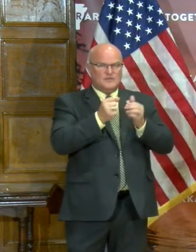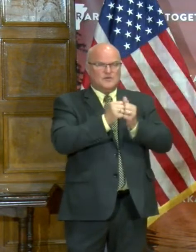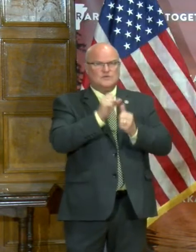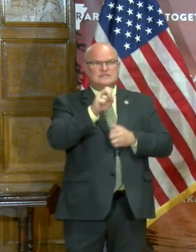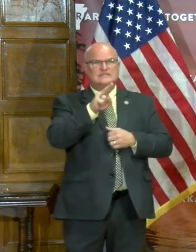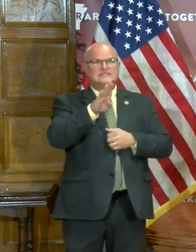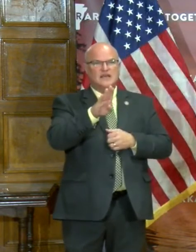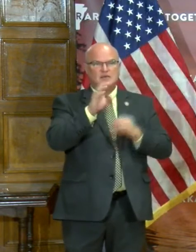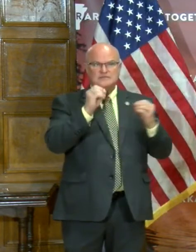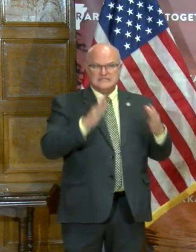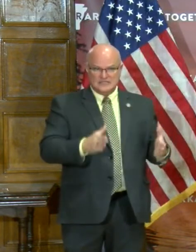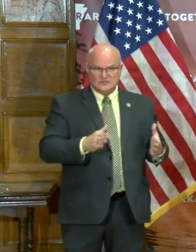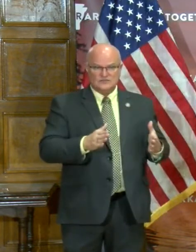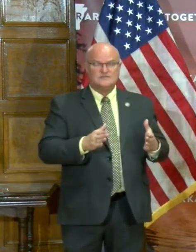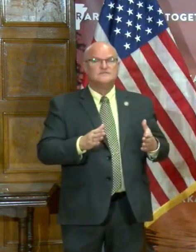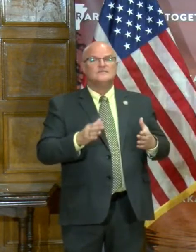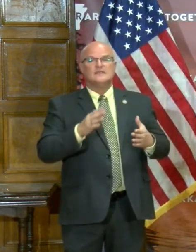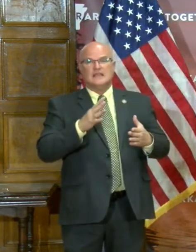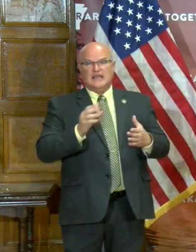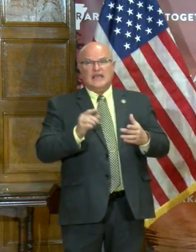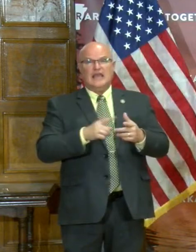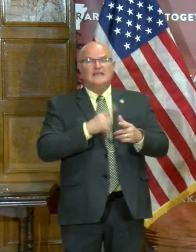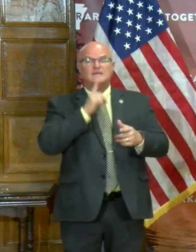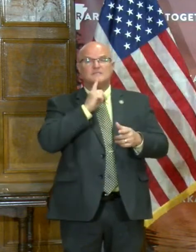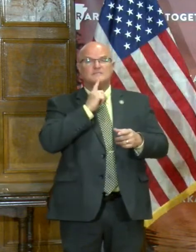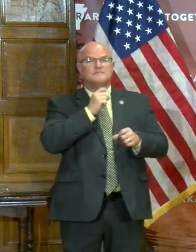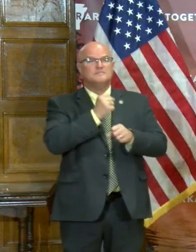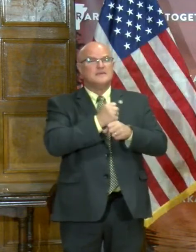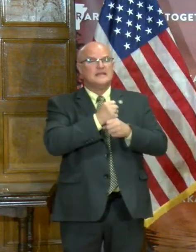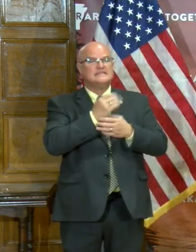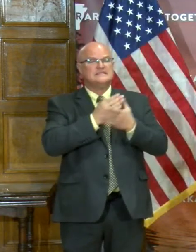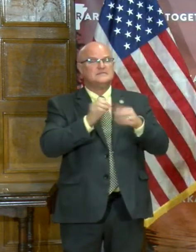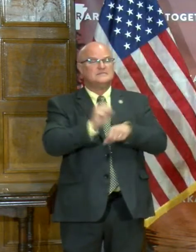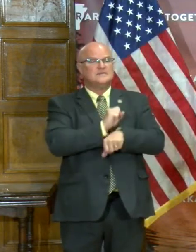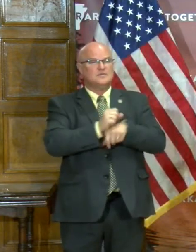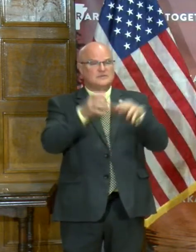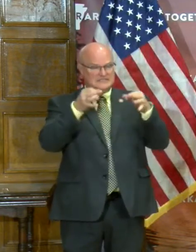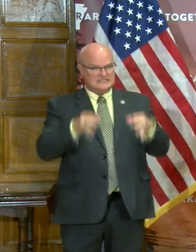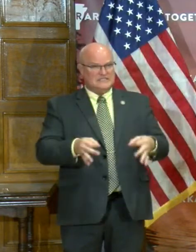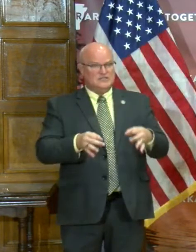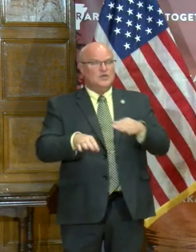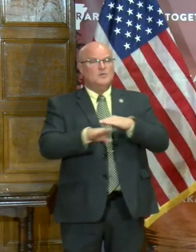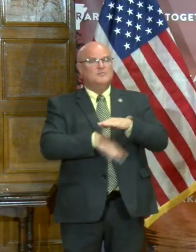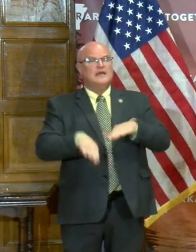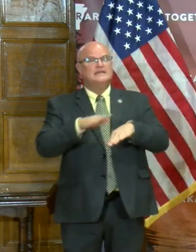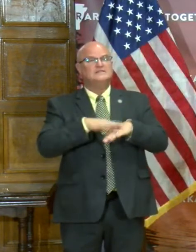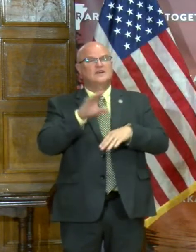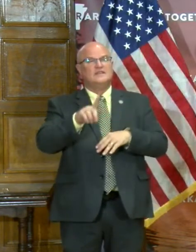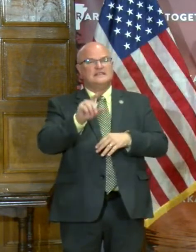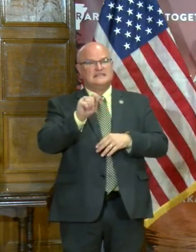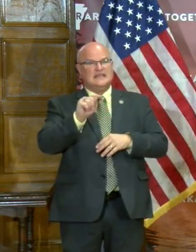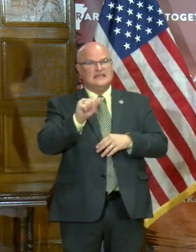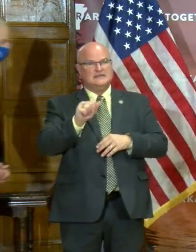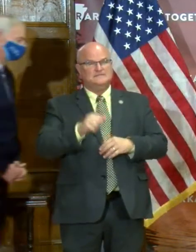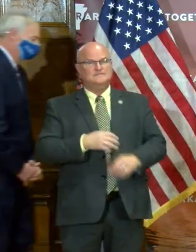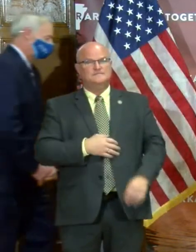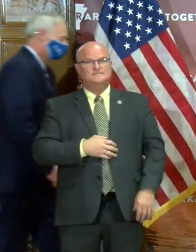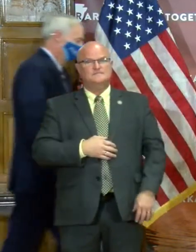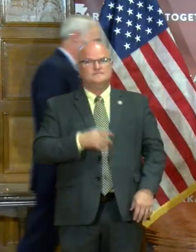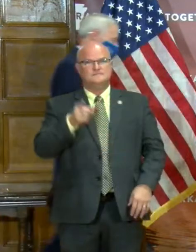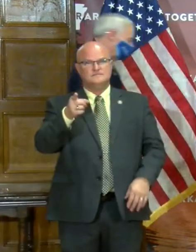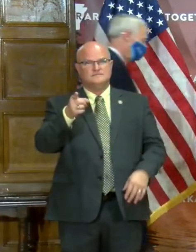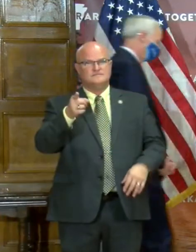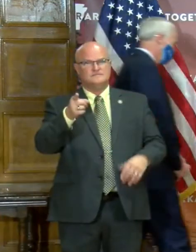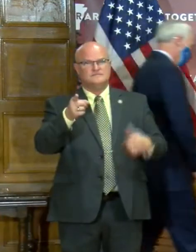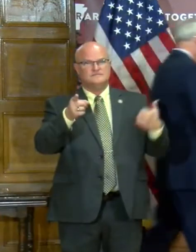with substitute teachers, and then making some of those operational decisions based on those data. Secretary